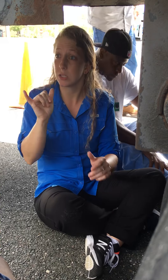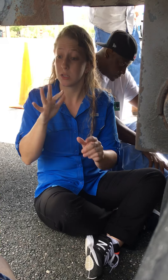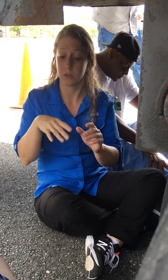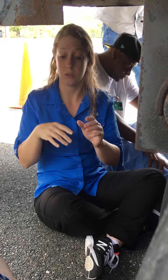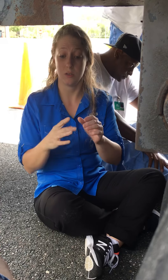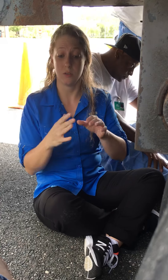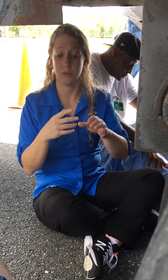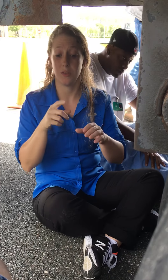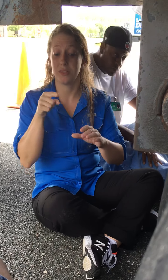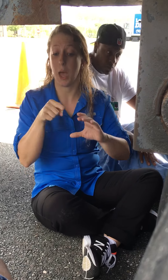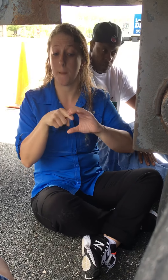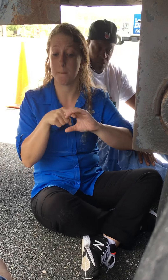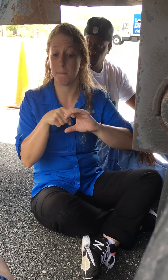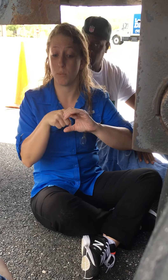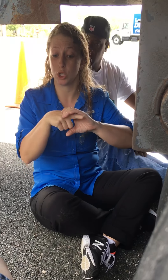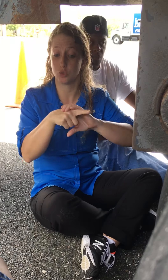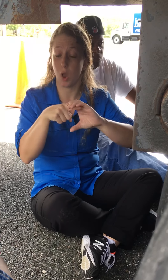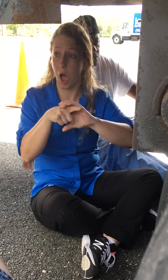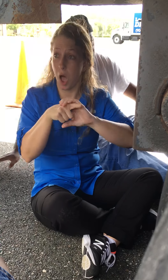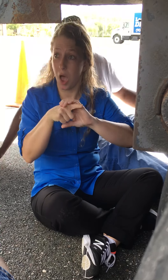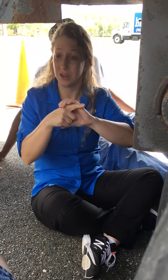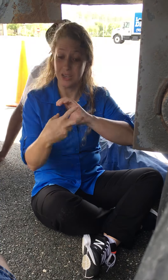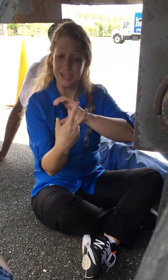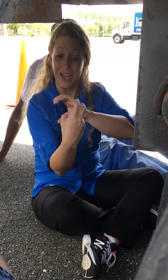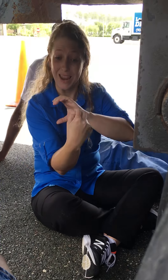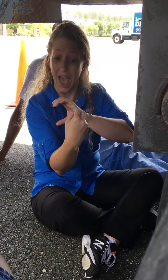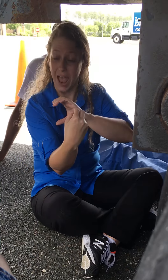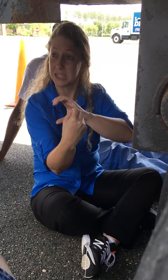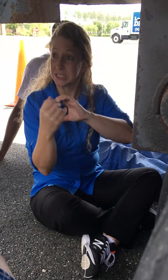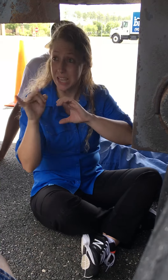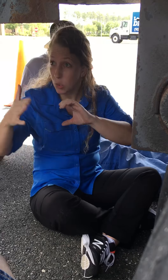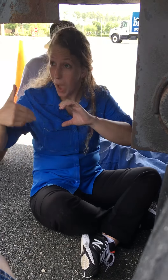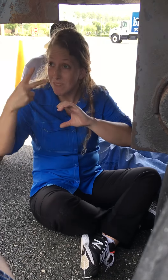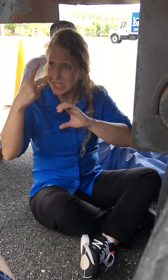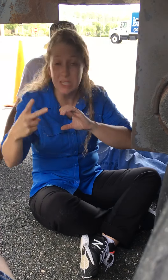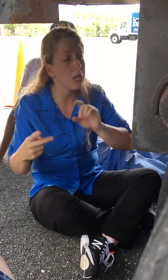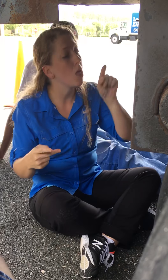a dual canister, you can go around to the back side, you get a really good vision of it back there.